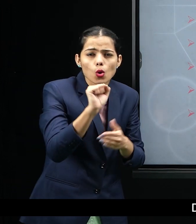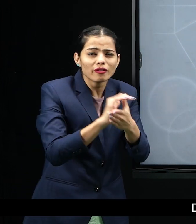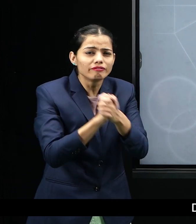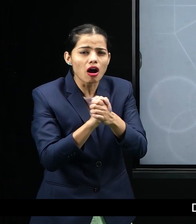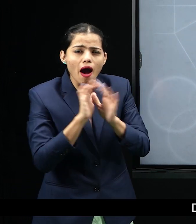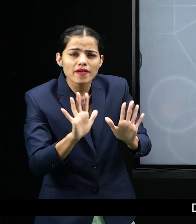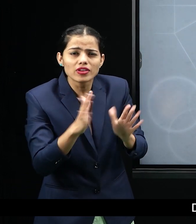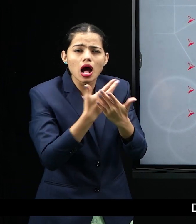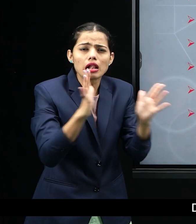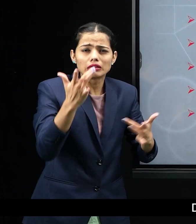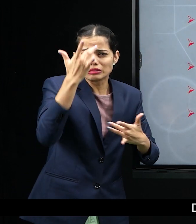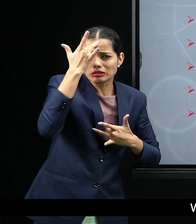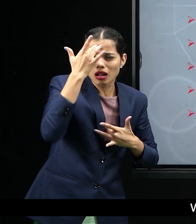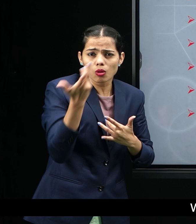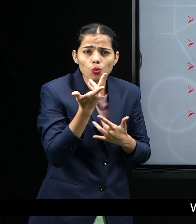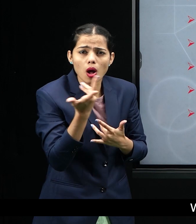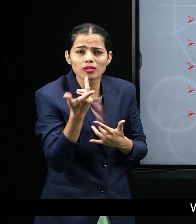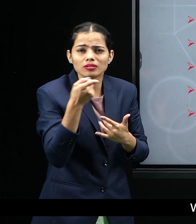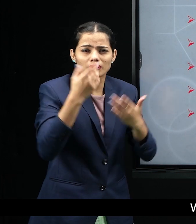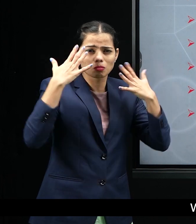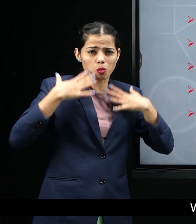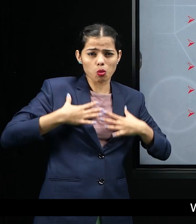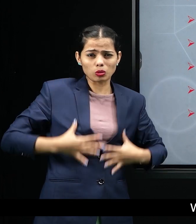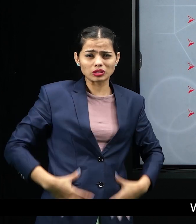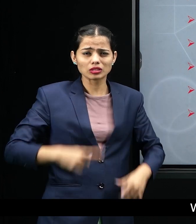Does your friend have a fever? What is his body temperature?